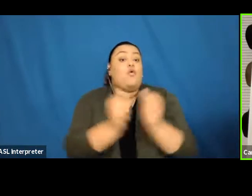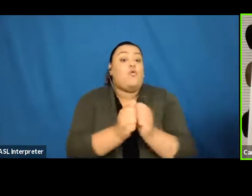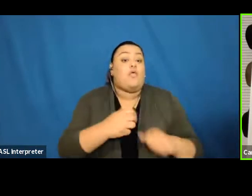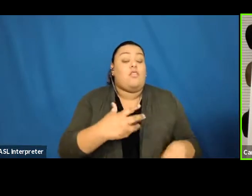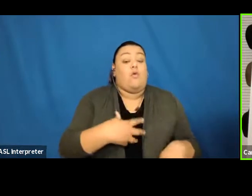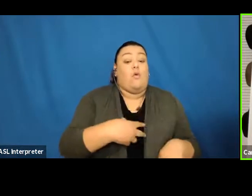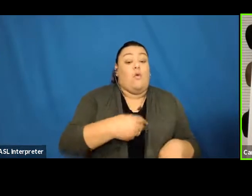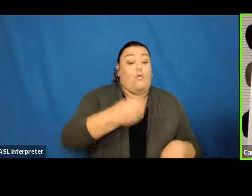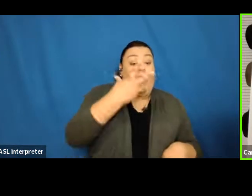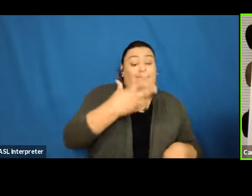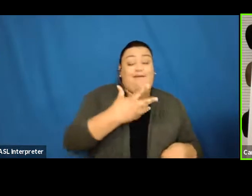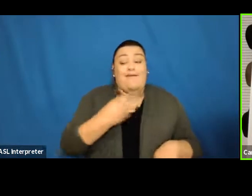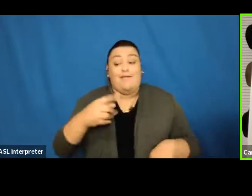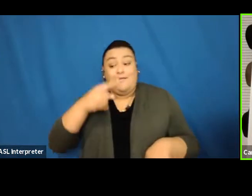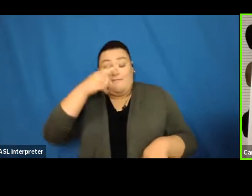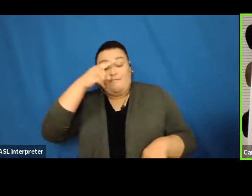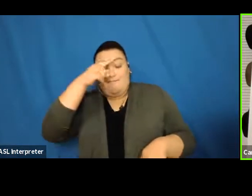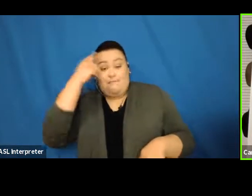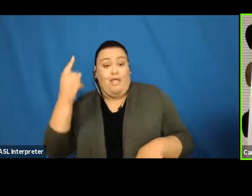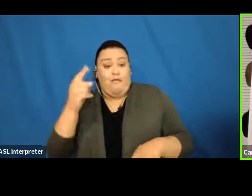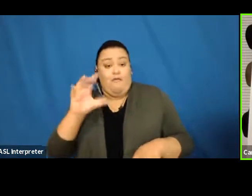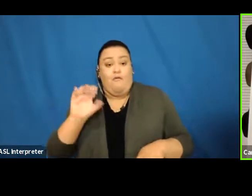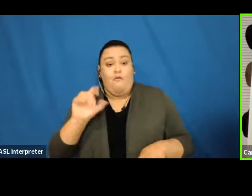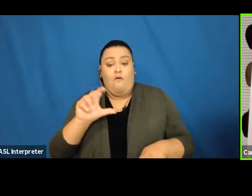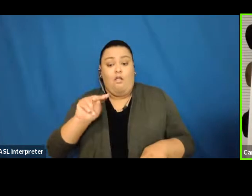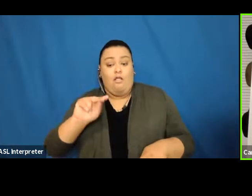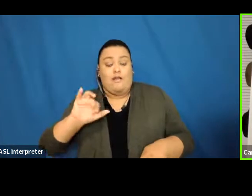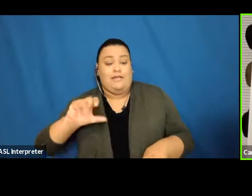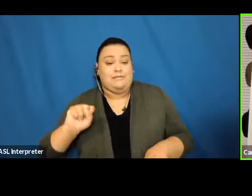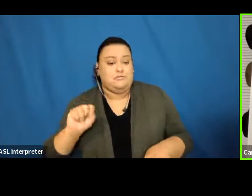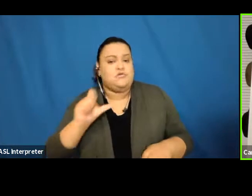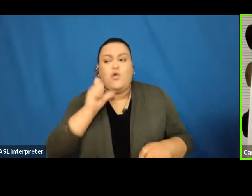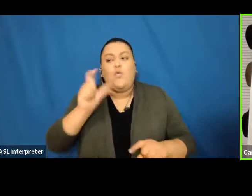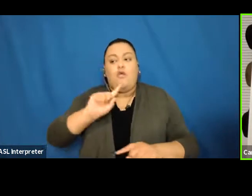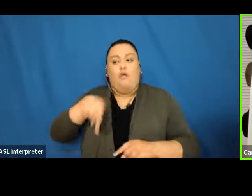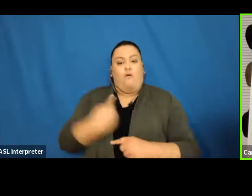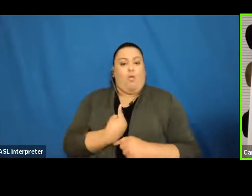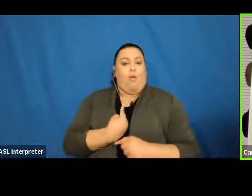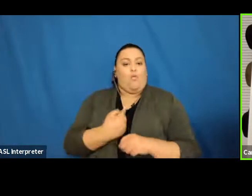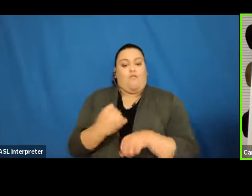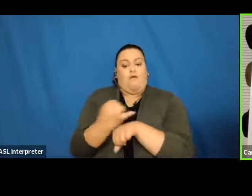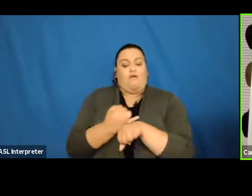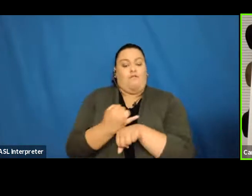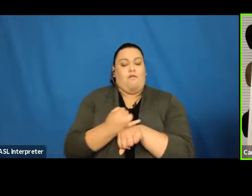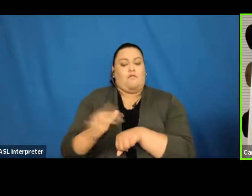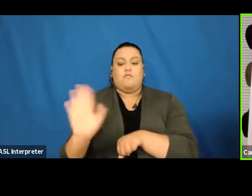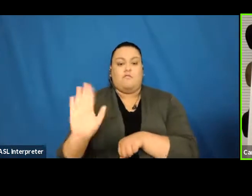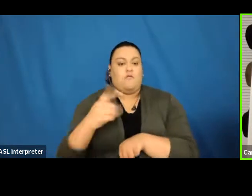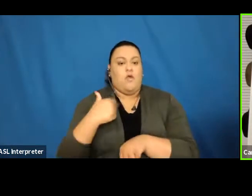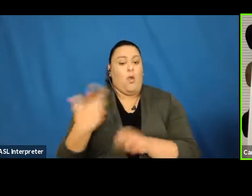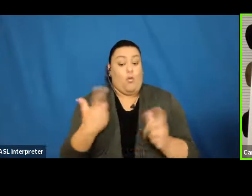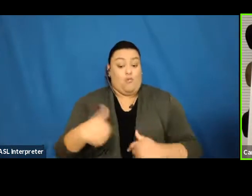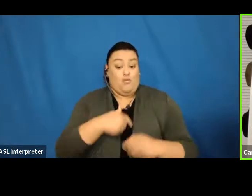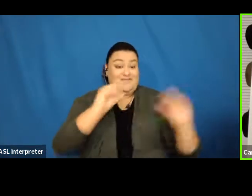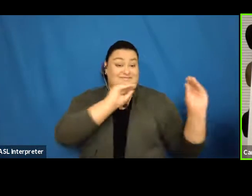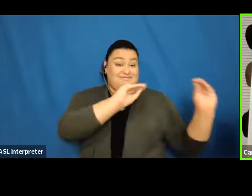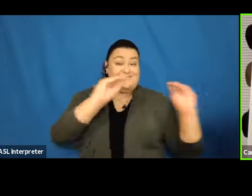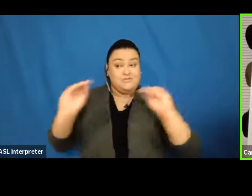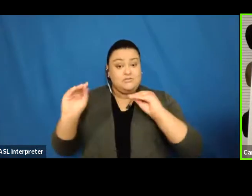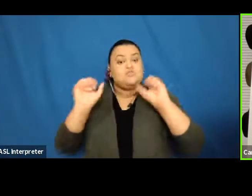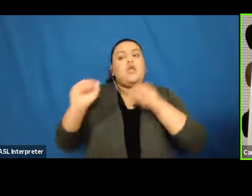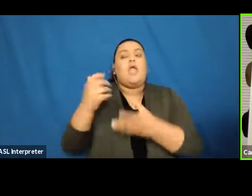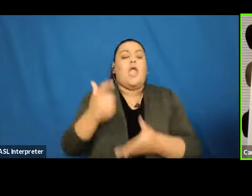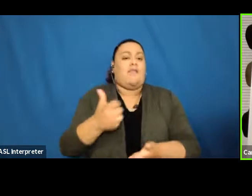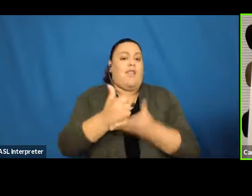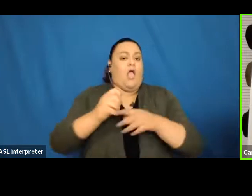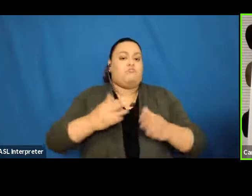know what I mean? That we're not islands unto ourselves. But we teach, what we teach can be useful across